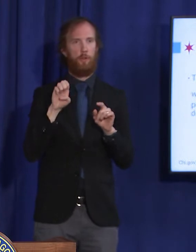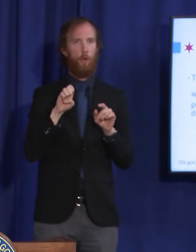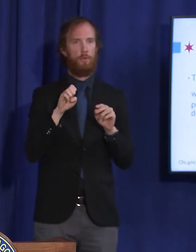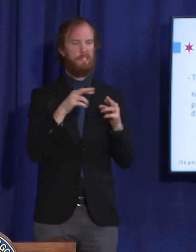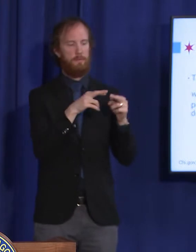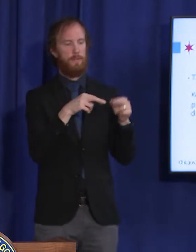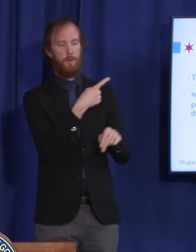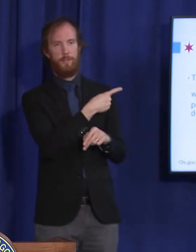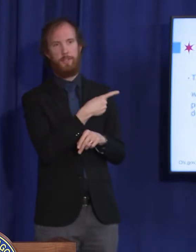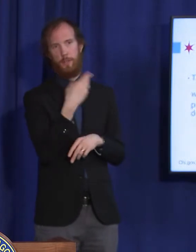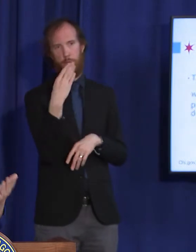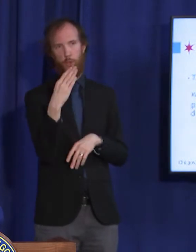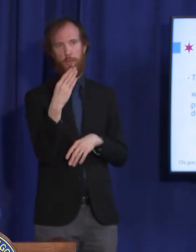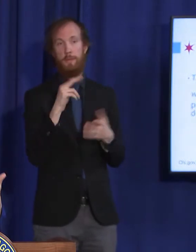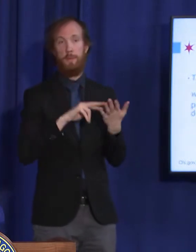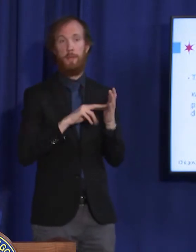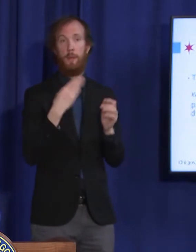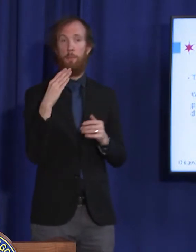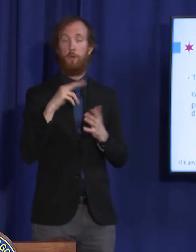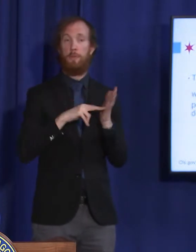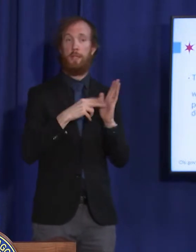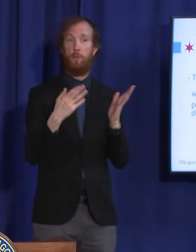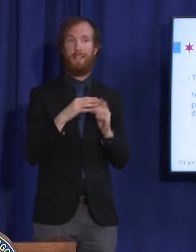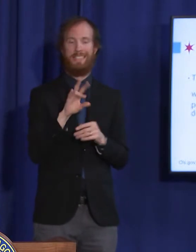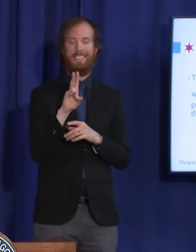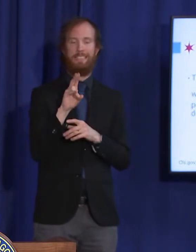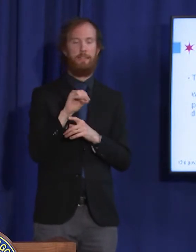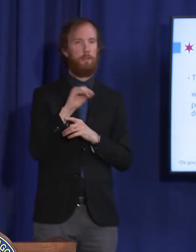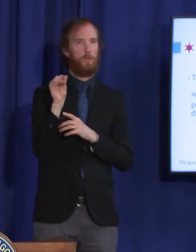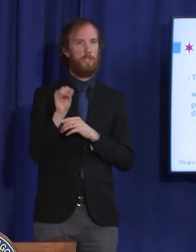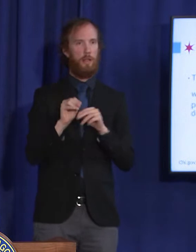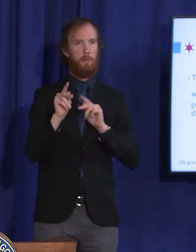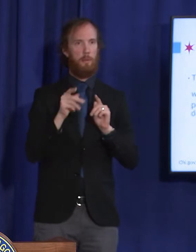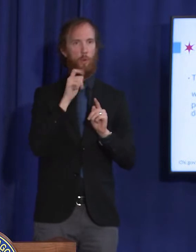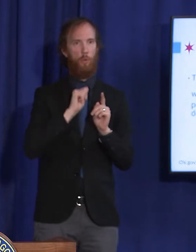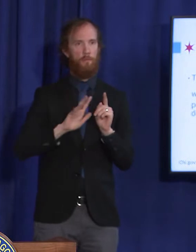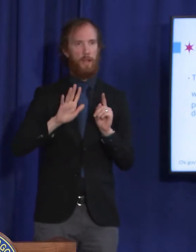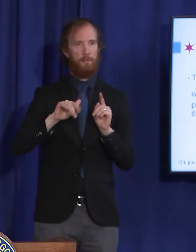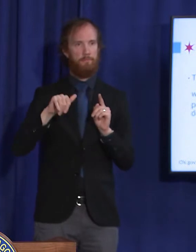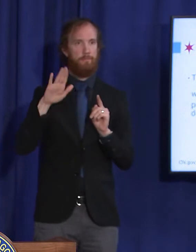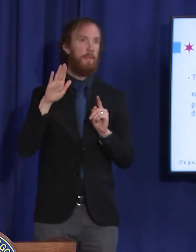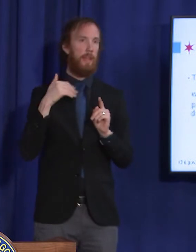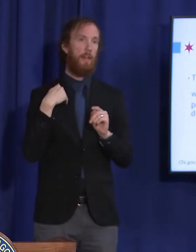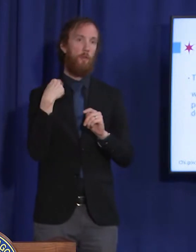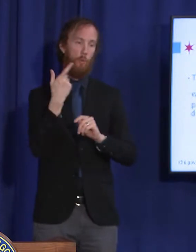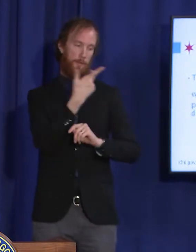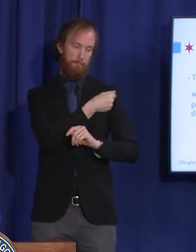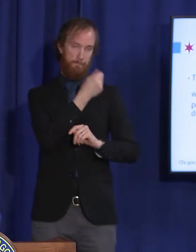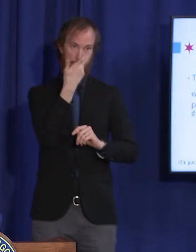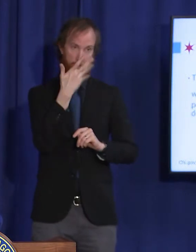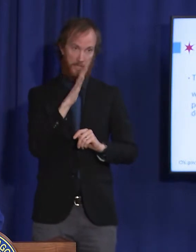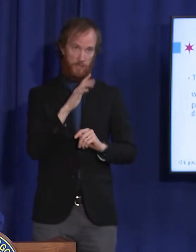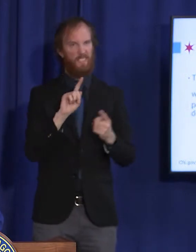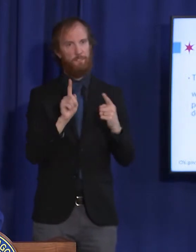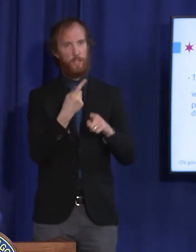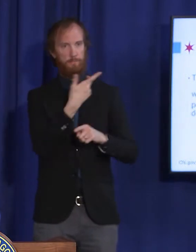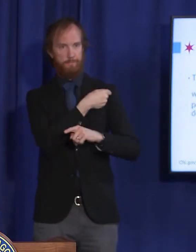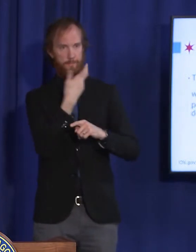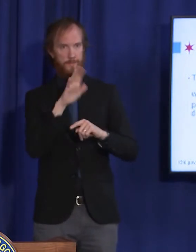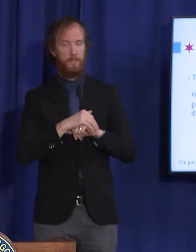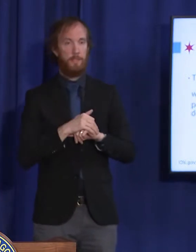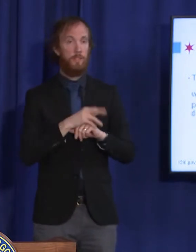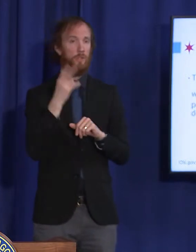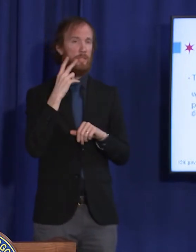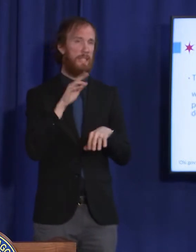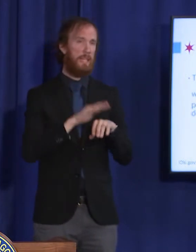least 70% of their population age 5 and over have had at least one dose of the COVID-19 vaccine. You see, particularly